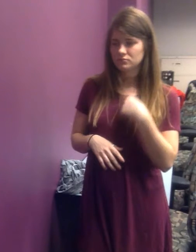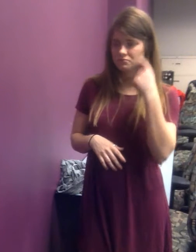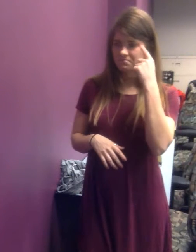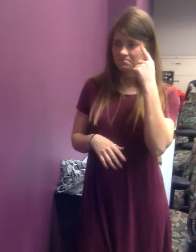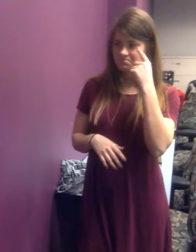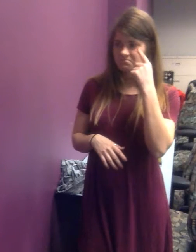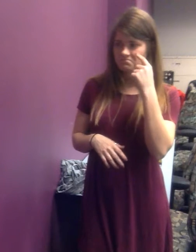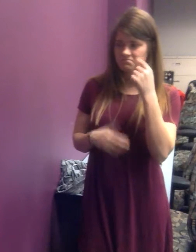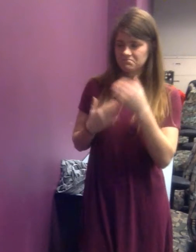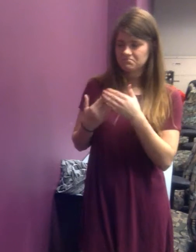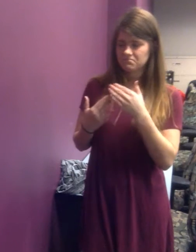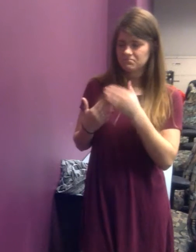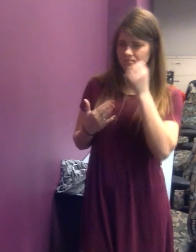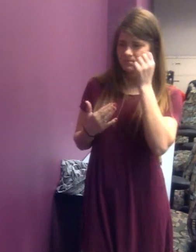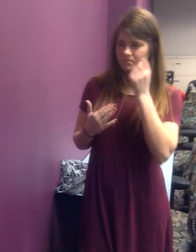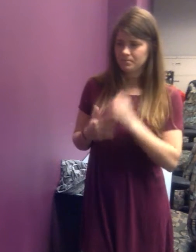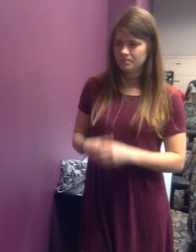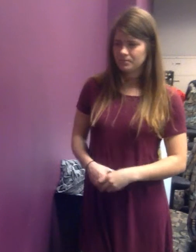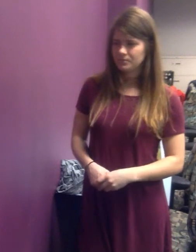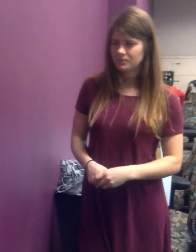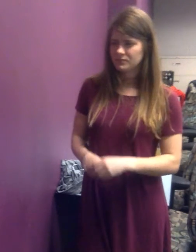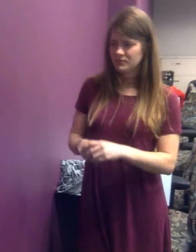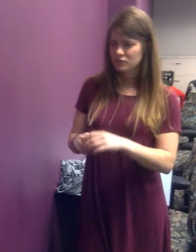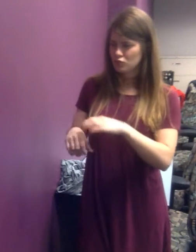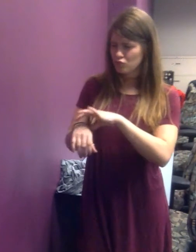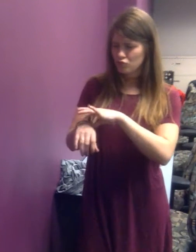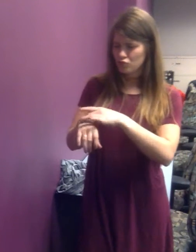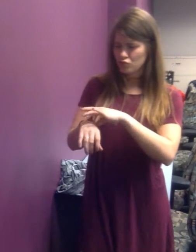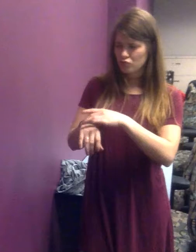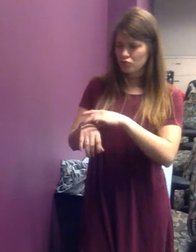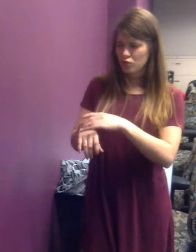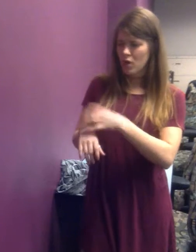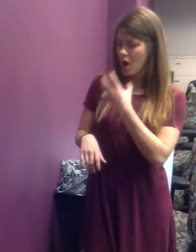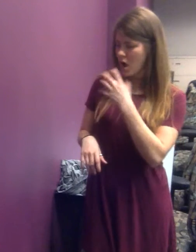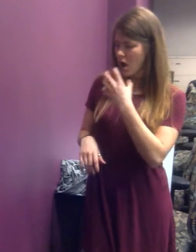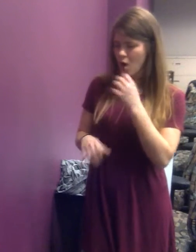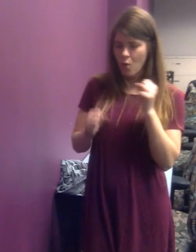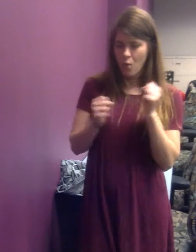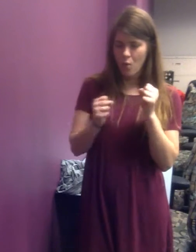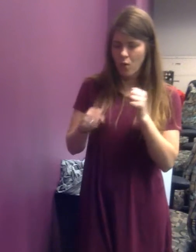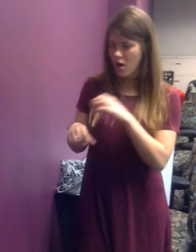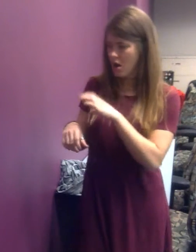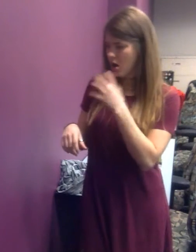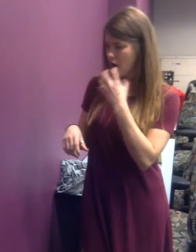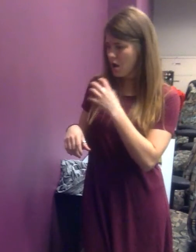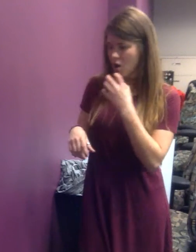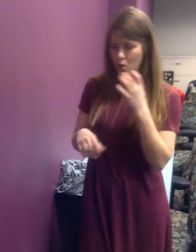on sea level change, what do we know about it? The bill would limit authorities to considering historical data